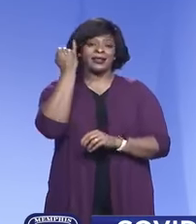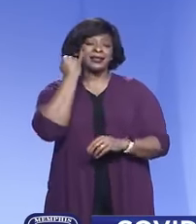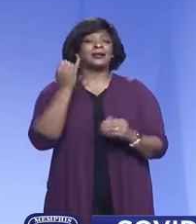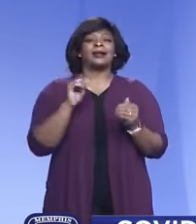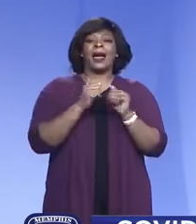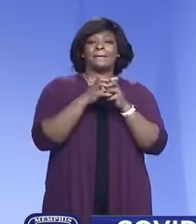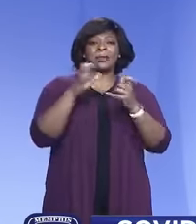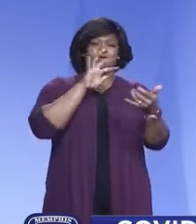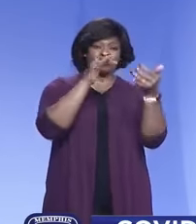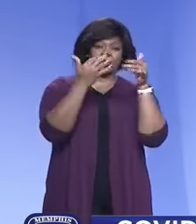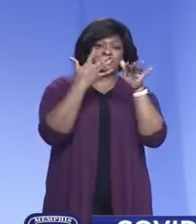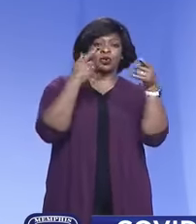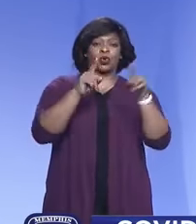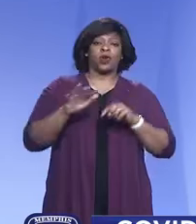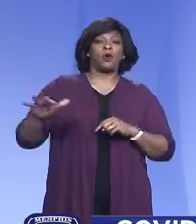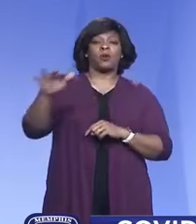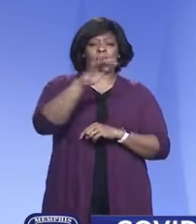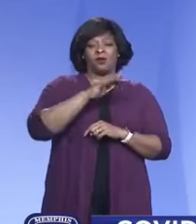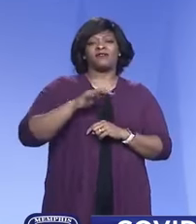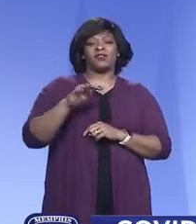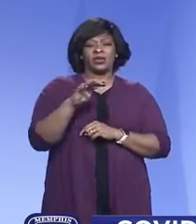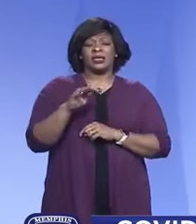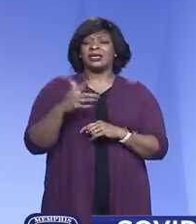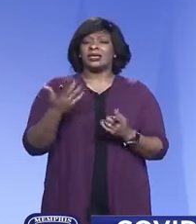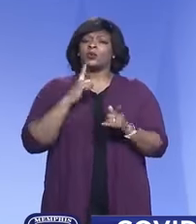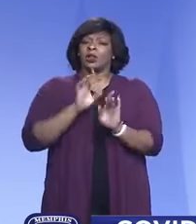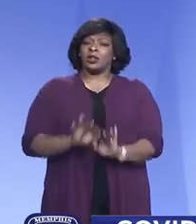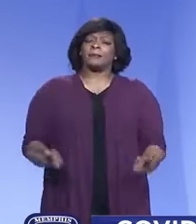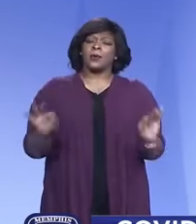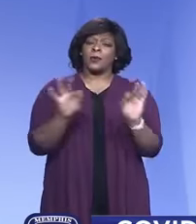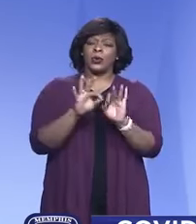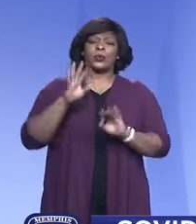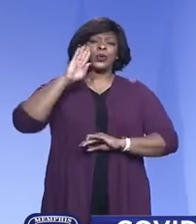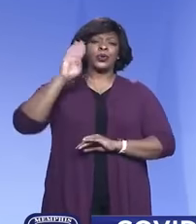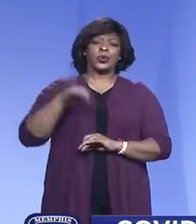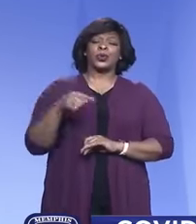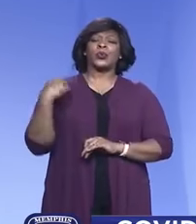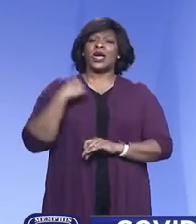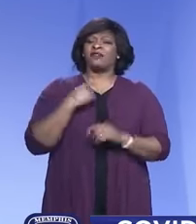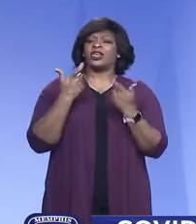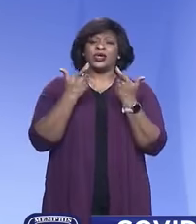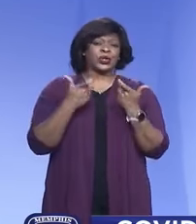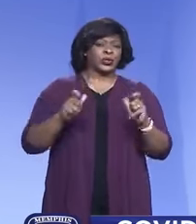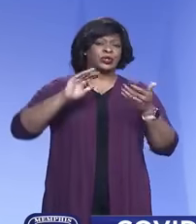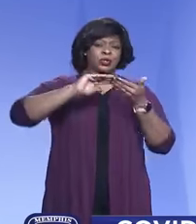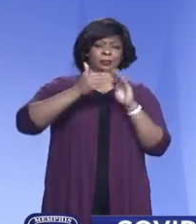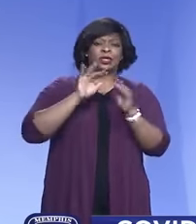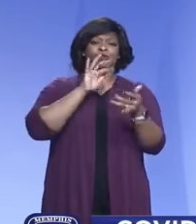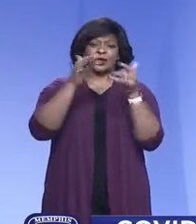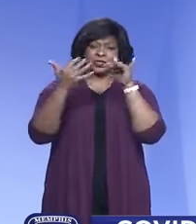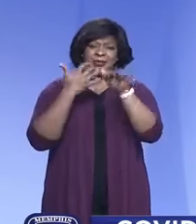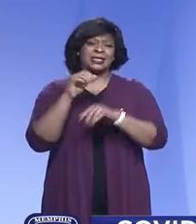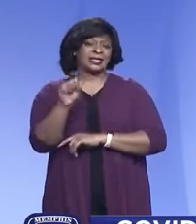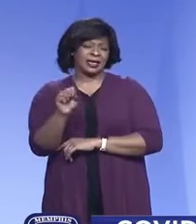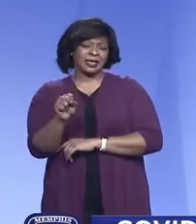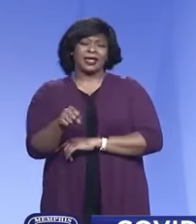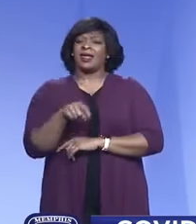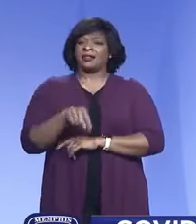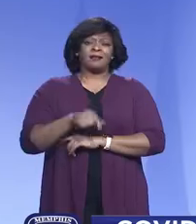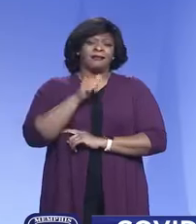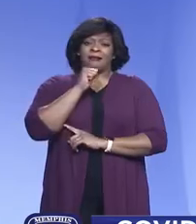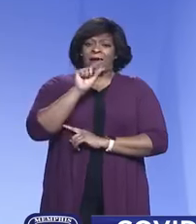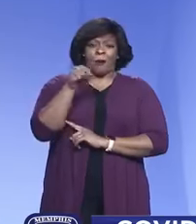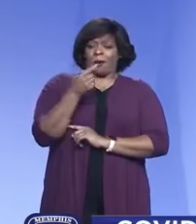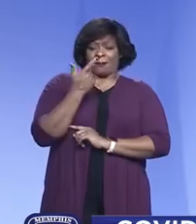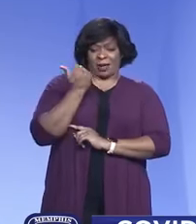much transmission is occurring. But I think it's important that we note we have significant community transmission. This is not